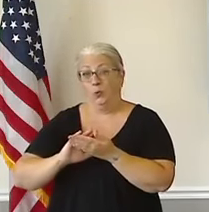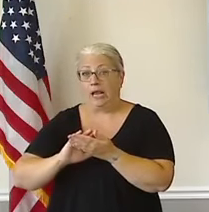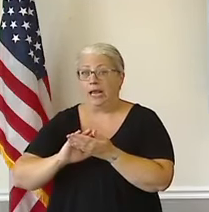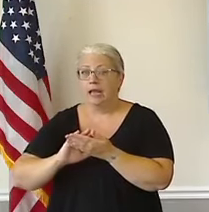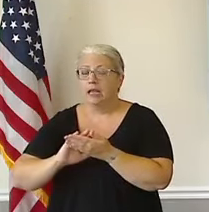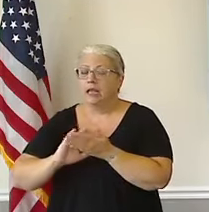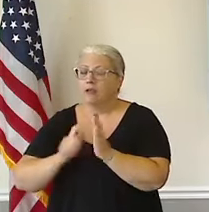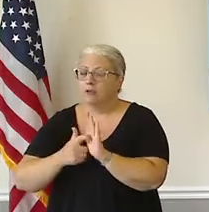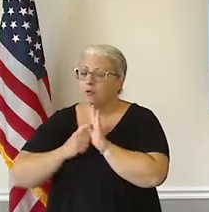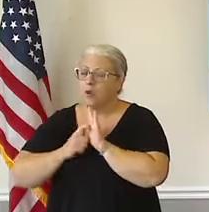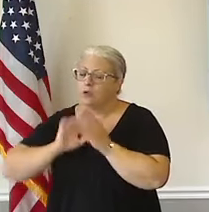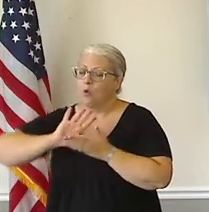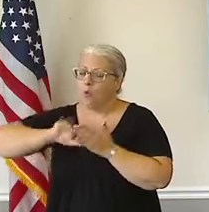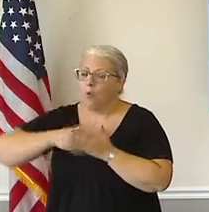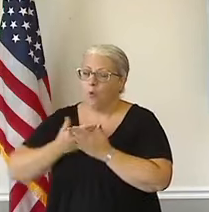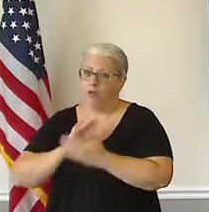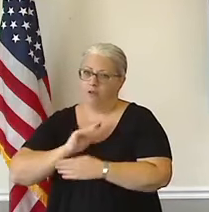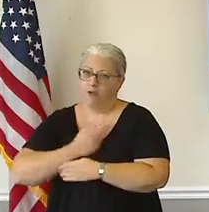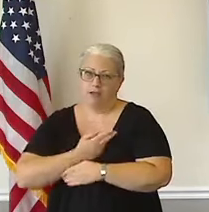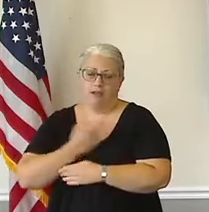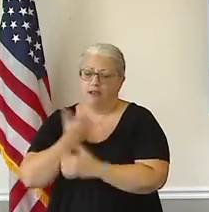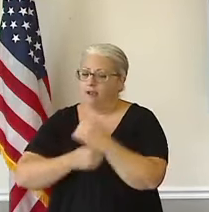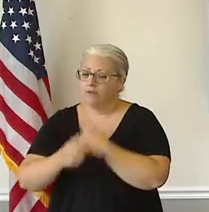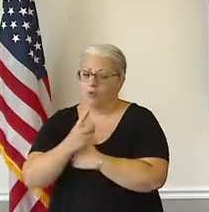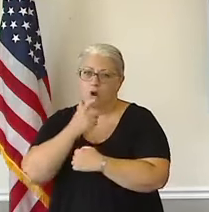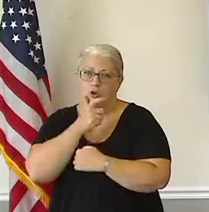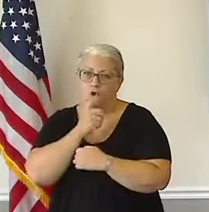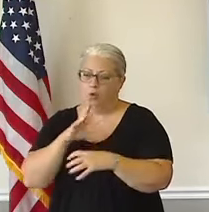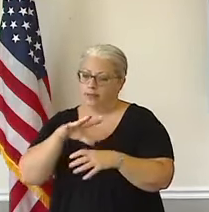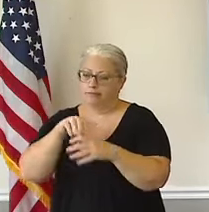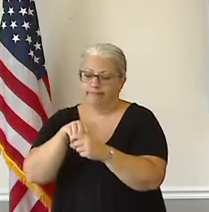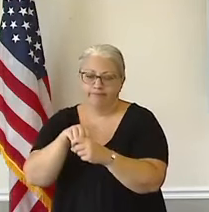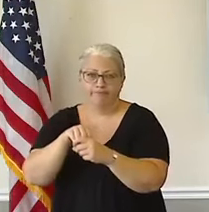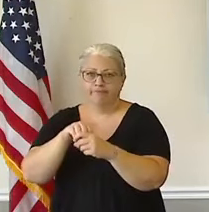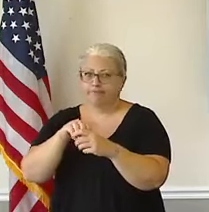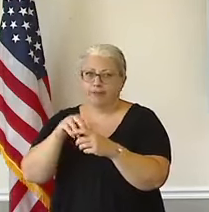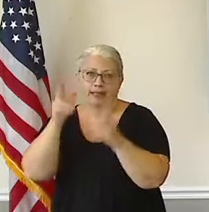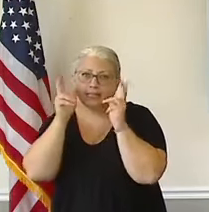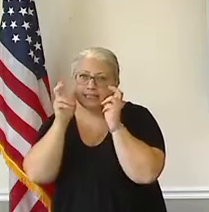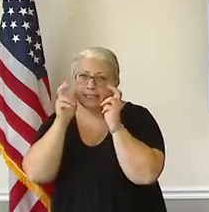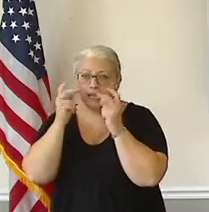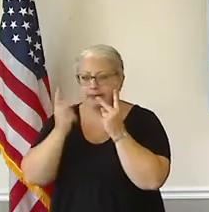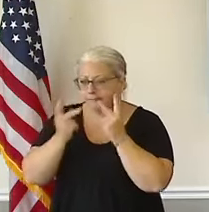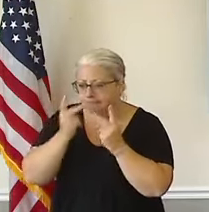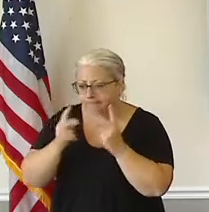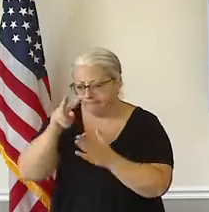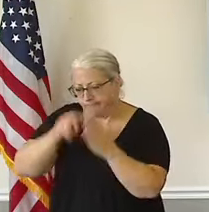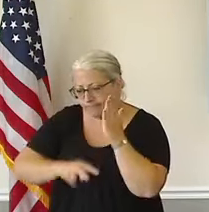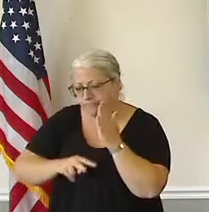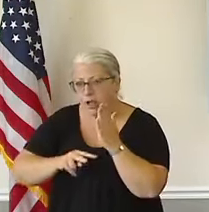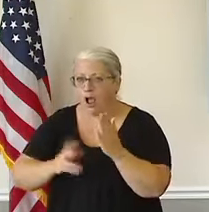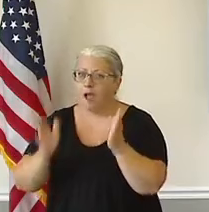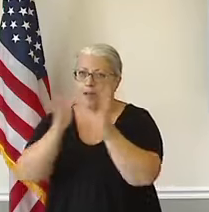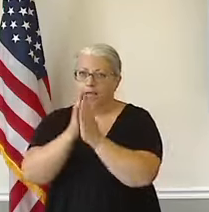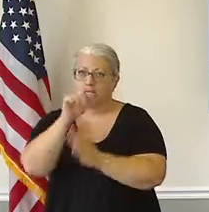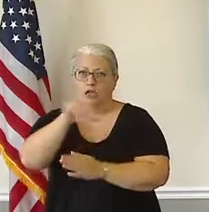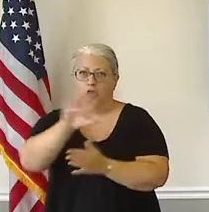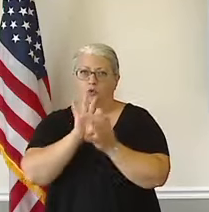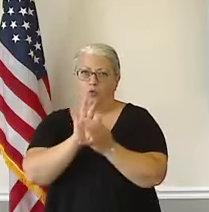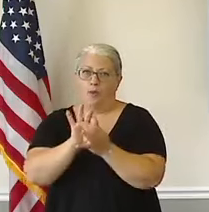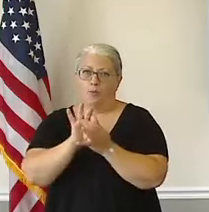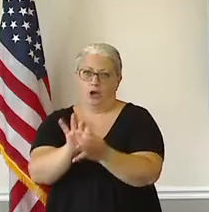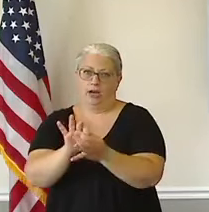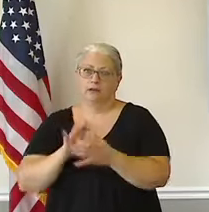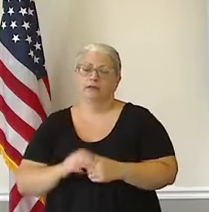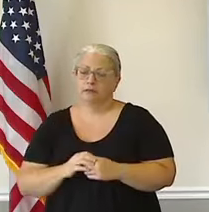are listening in. So when you do get that call from the contact tracer, I would just really ask that you cooperate, because you're helping